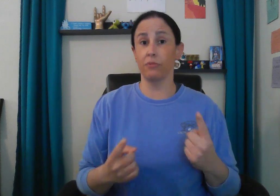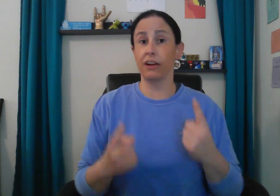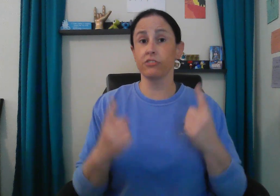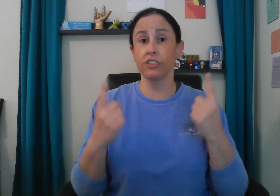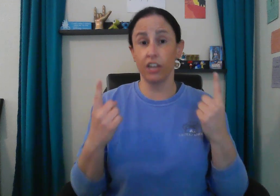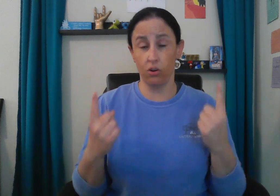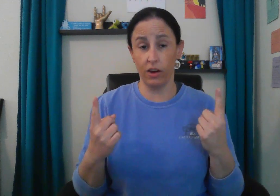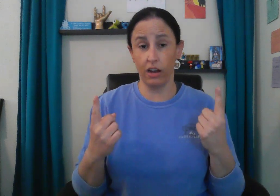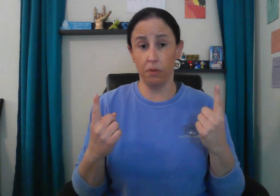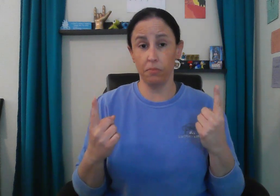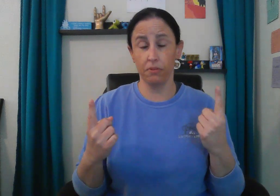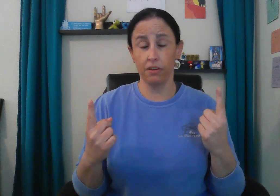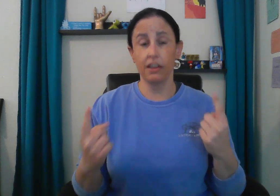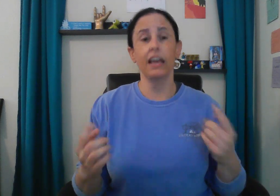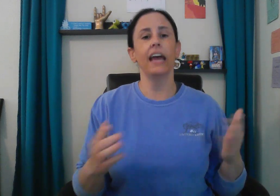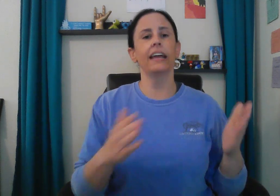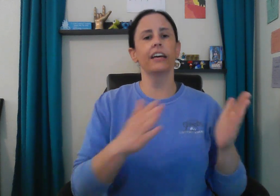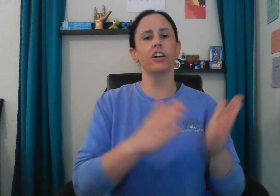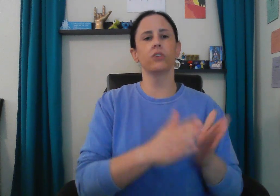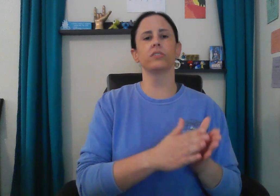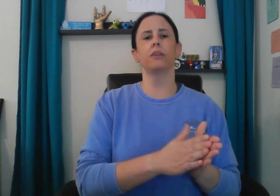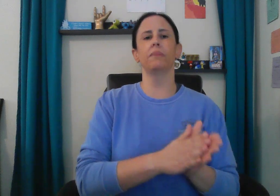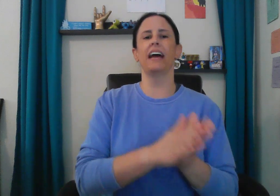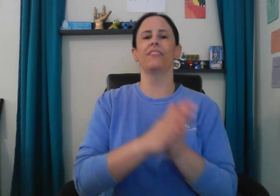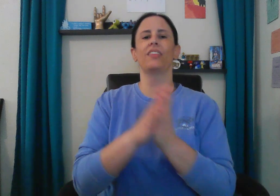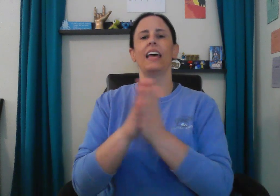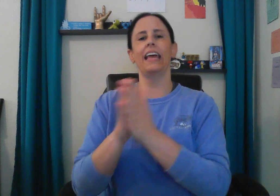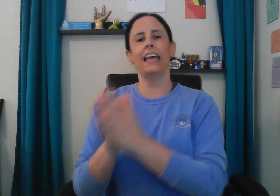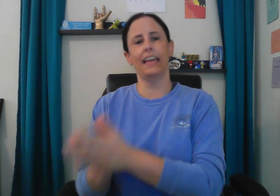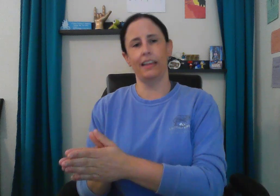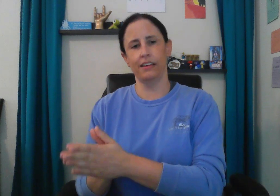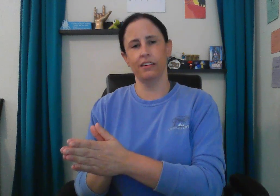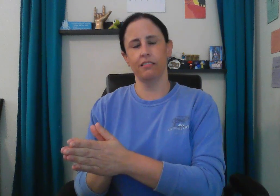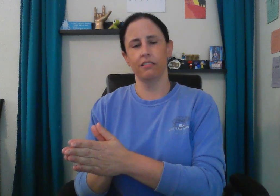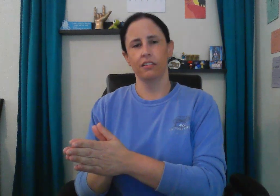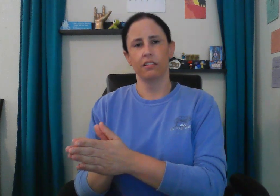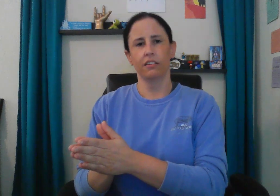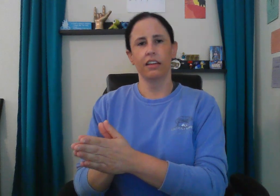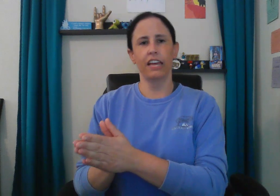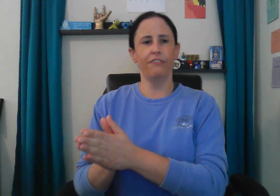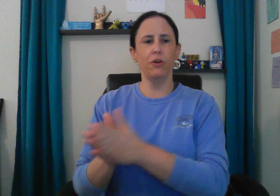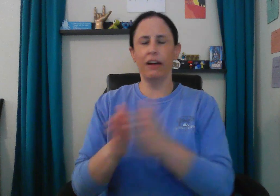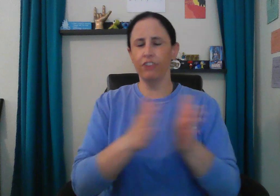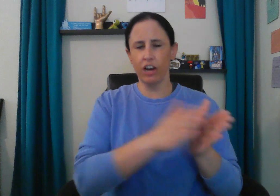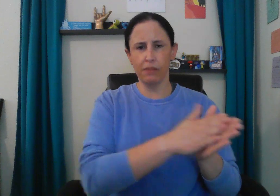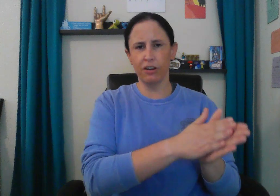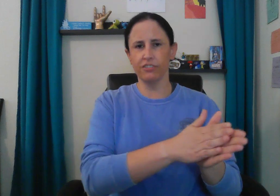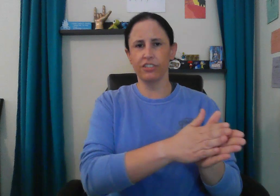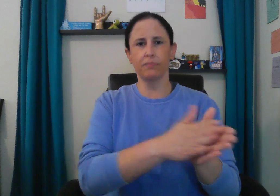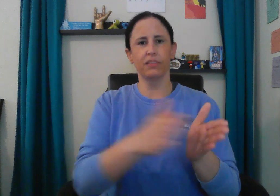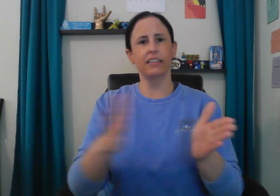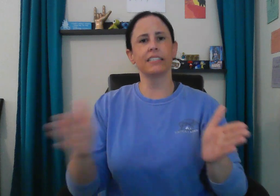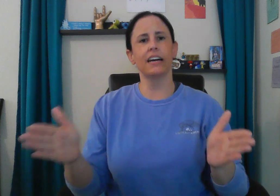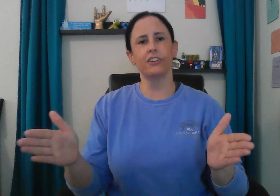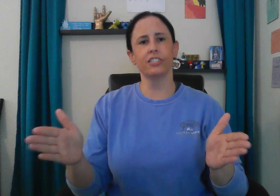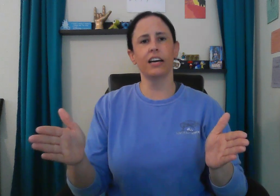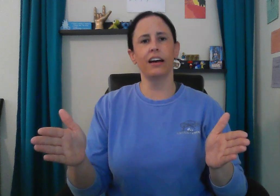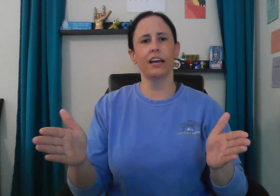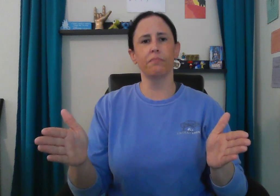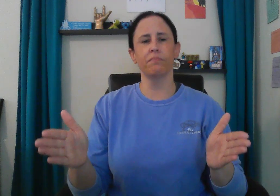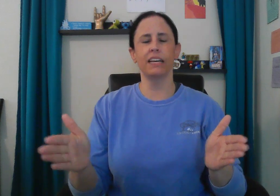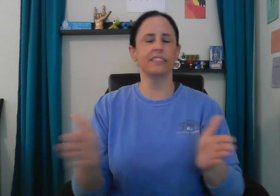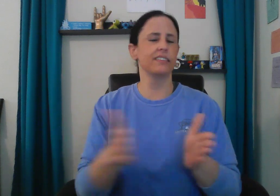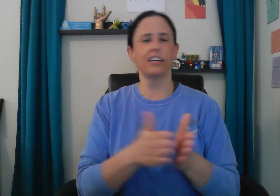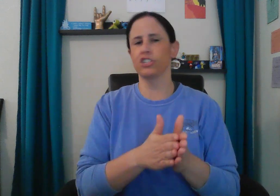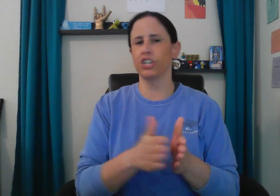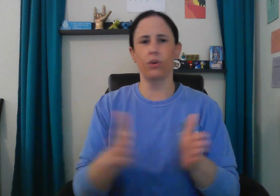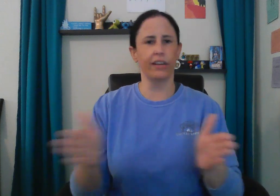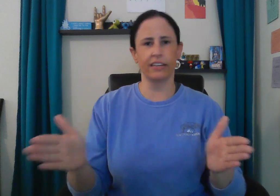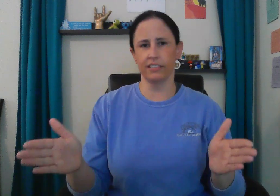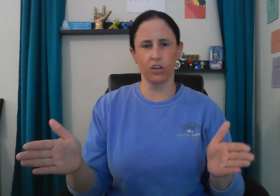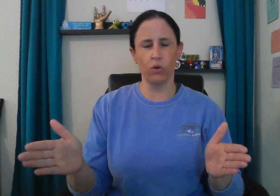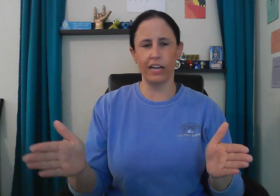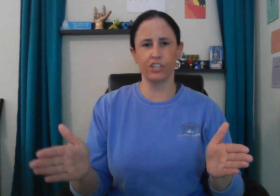eyebrows go up. And it goes up at the end. If you have your eyebrows up the entire time, it's not showing it's a